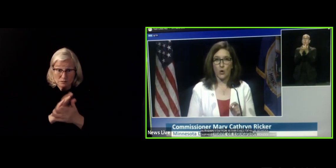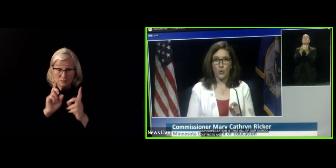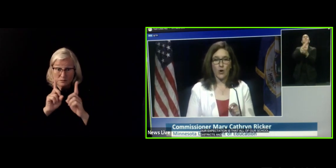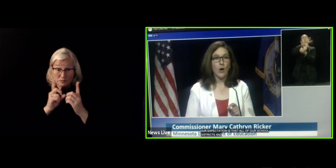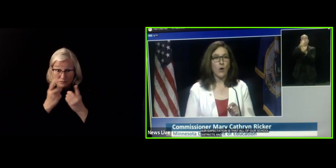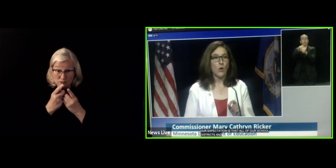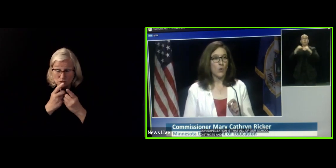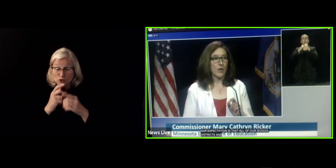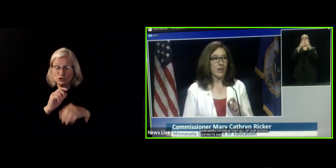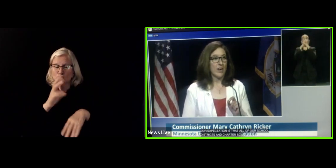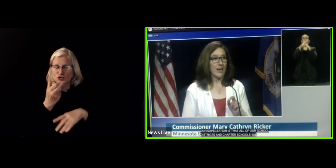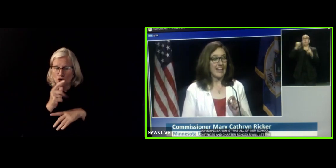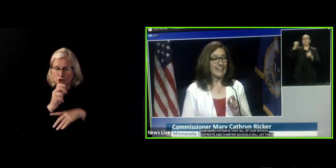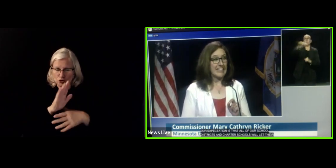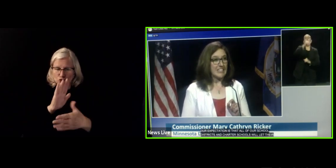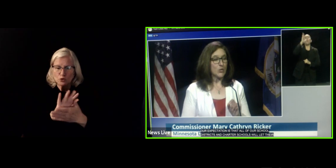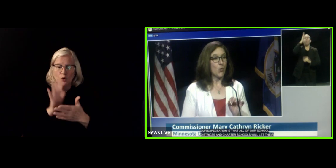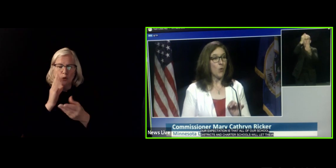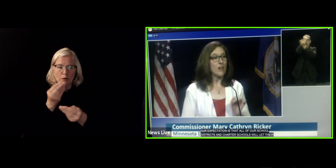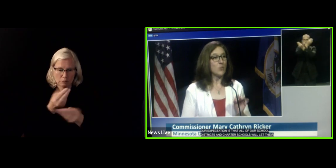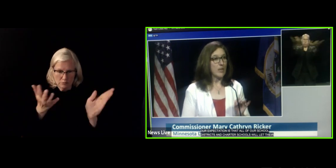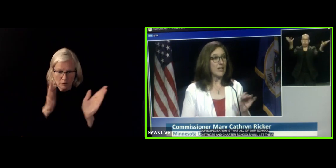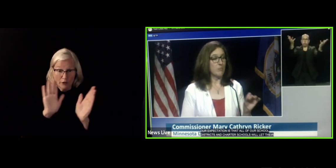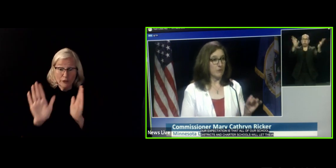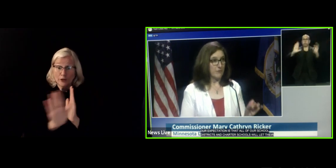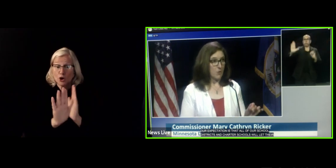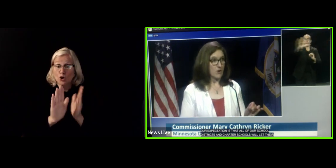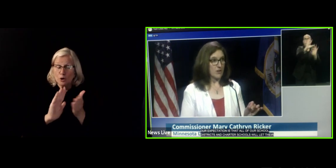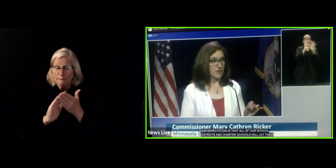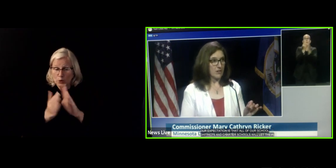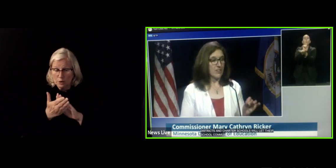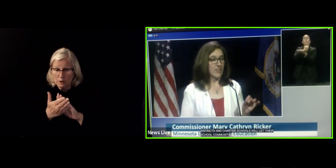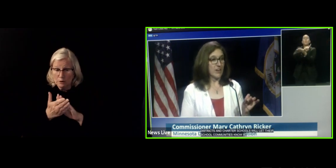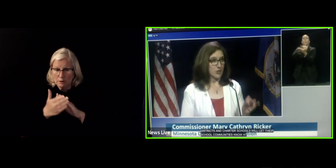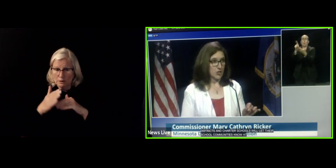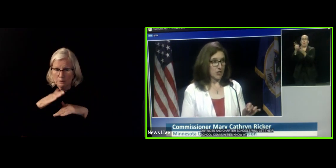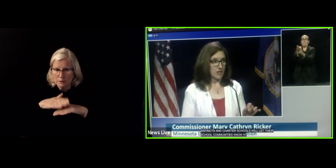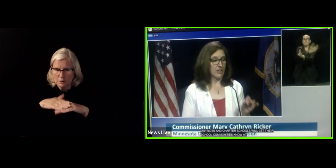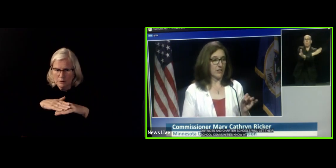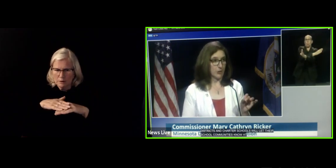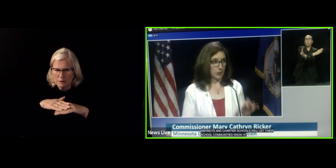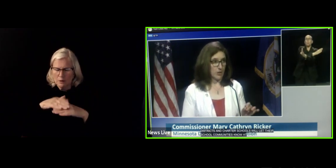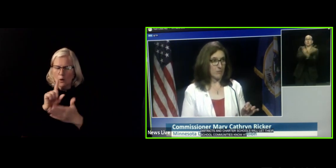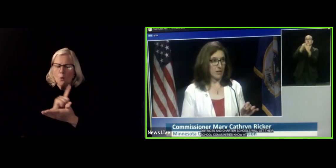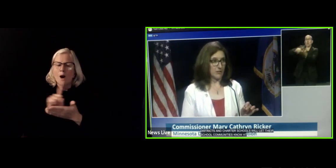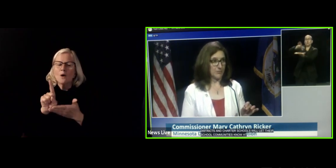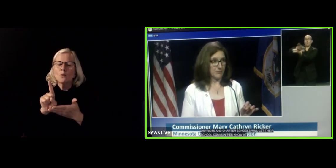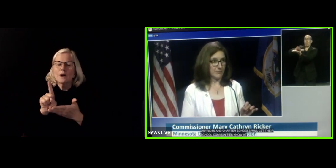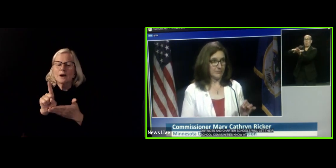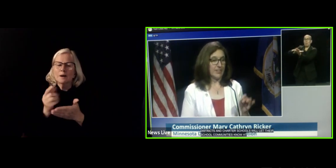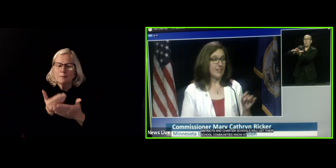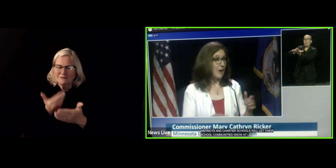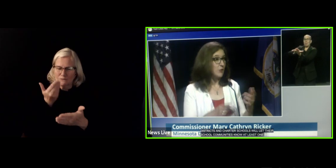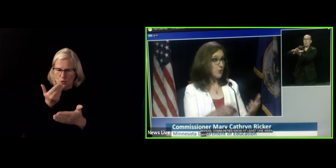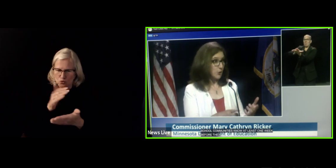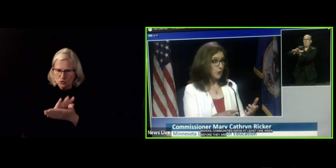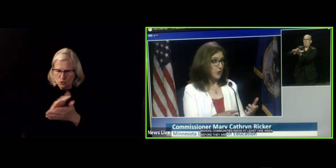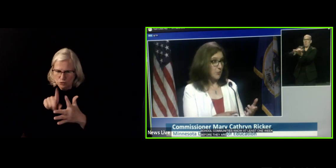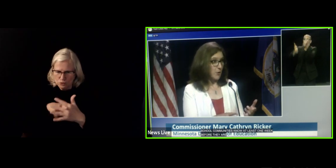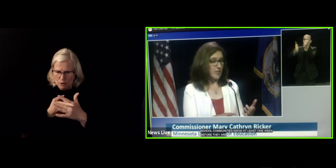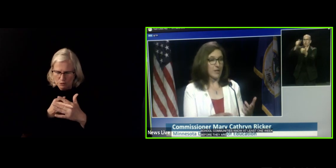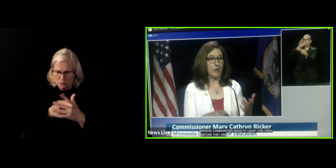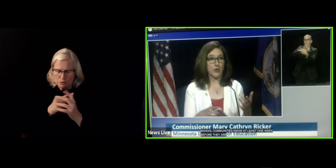know at least 1 week before they are starting their learning model. Now, to the